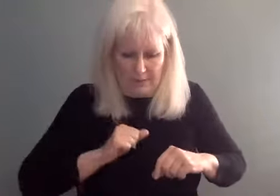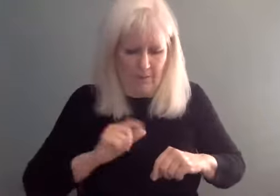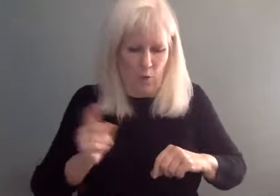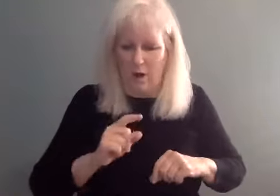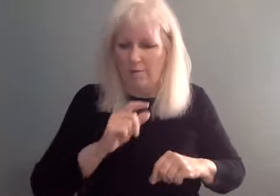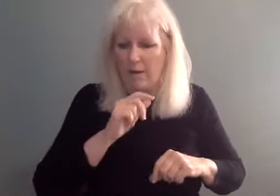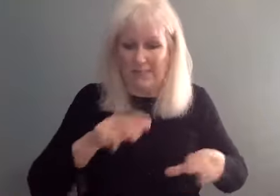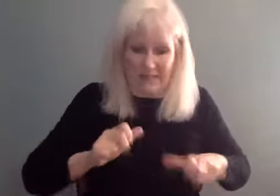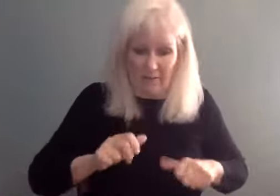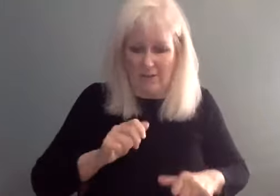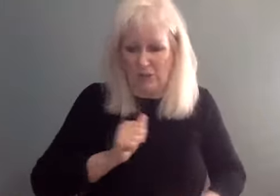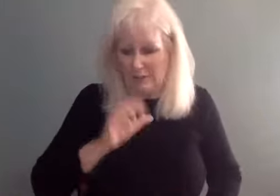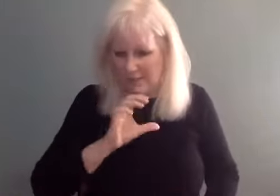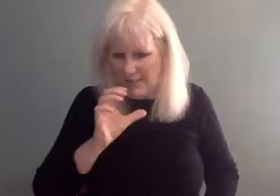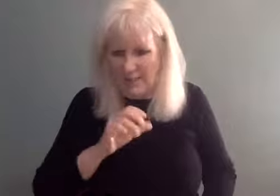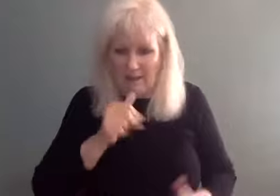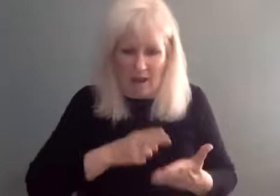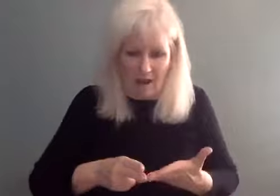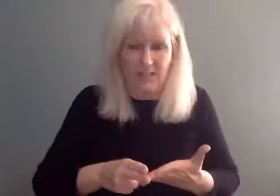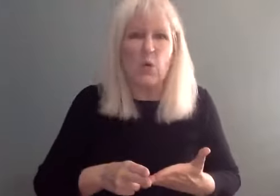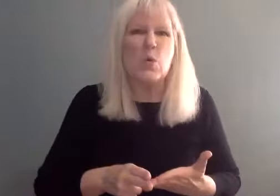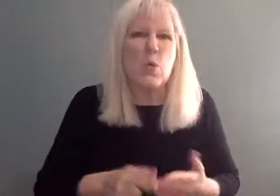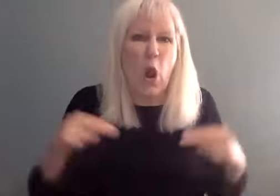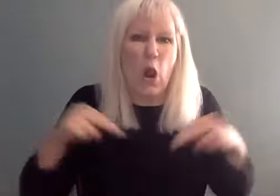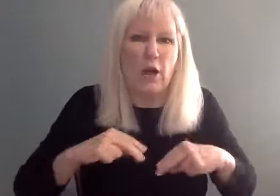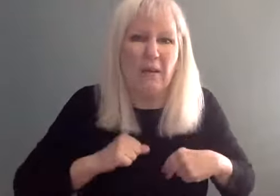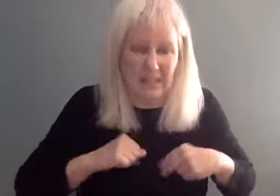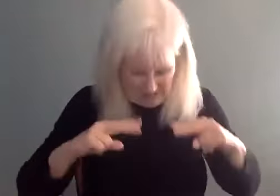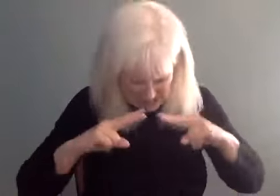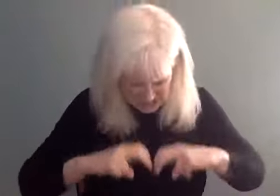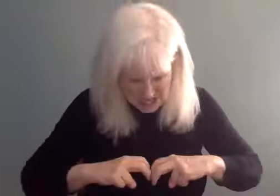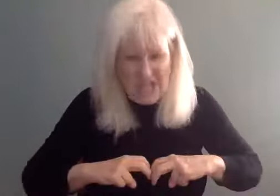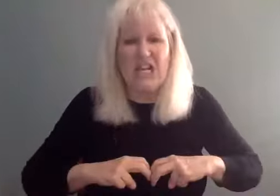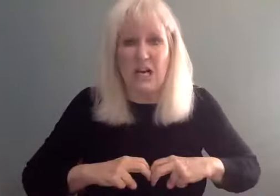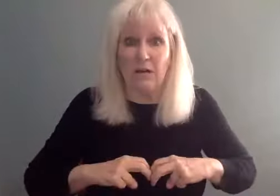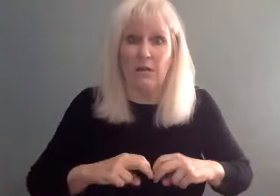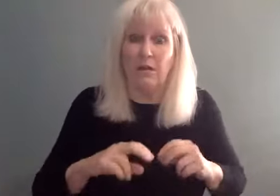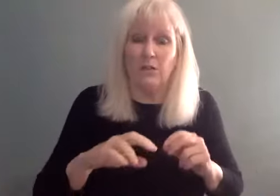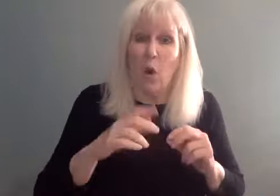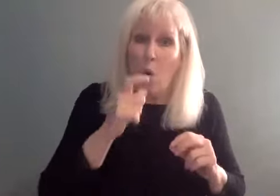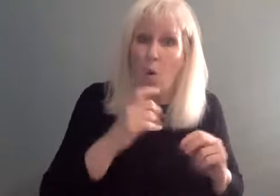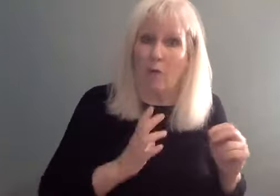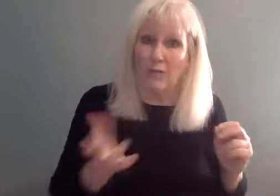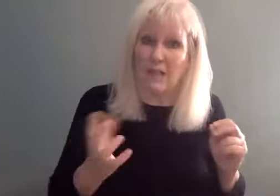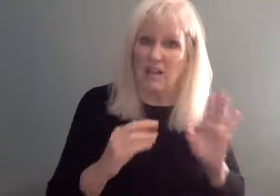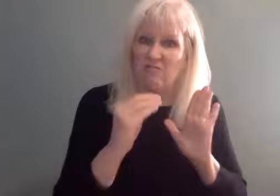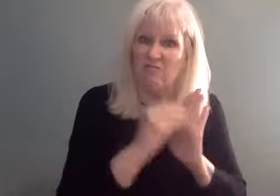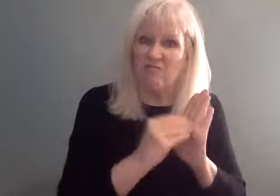goodness, that was the beginning. That was the beginning to me. I had to make that resentment list, and I had to put out of my mind. I had to put out of my mind how they had